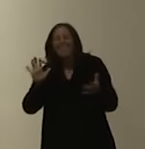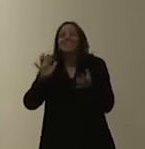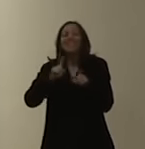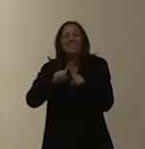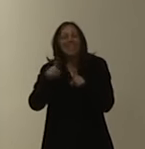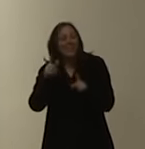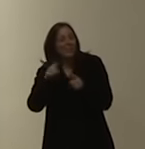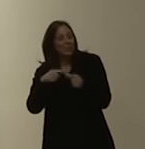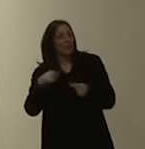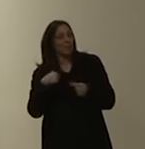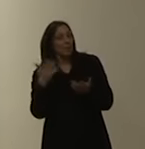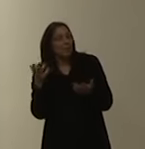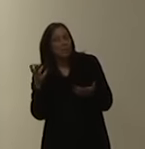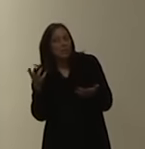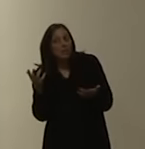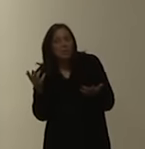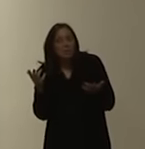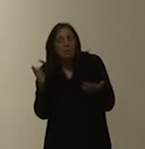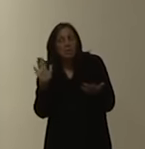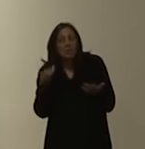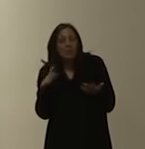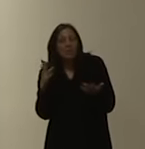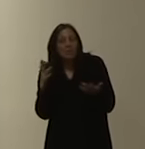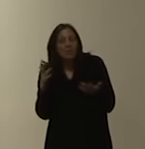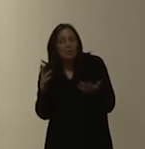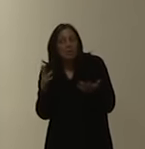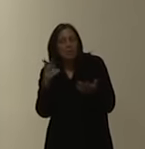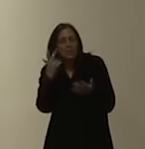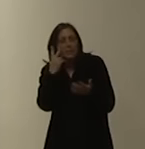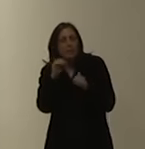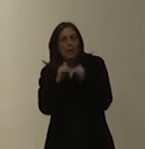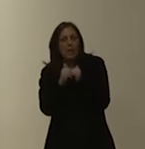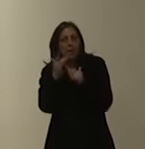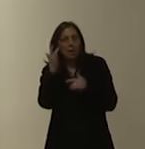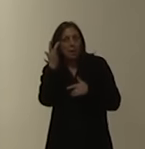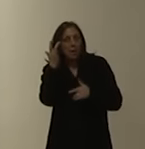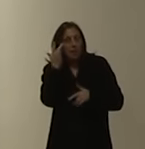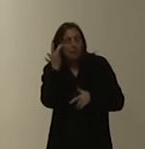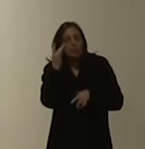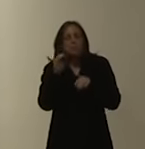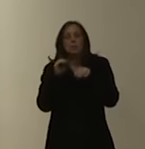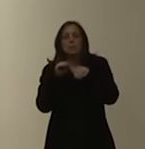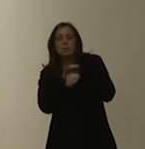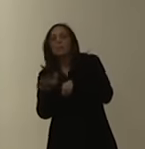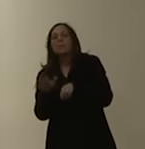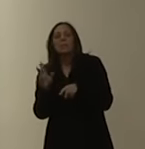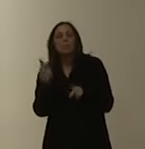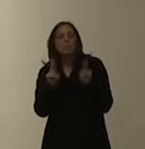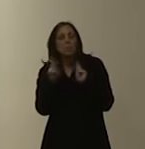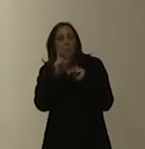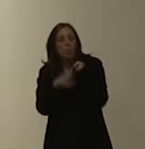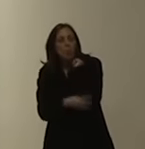of illnesses that afflict, sometimes wipe out the poor, how that happens every time.